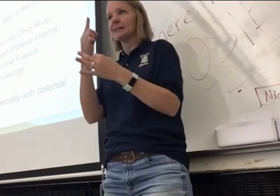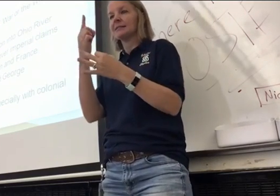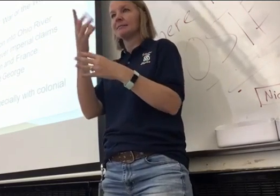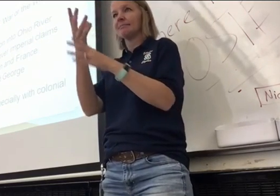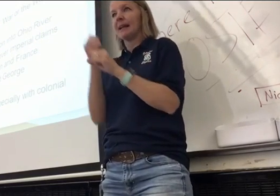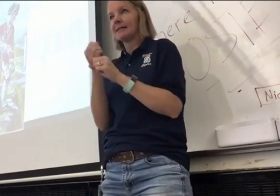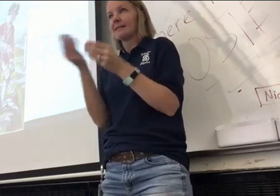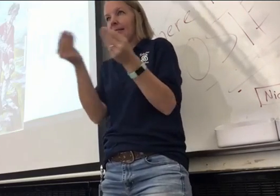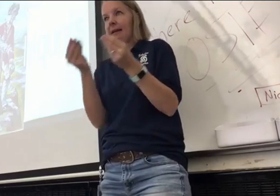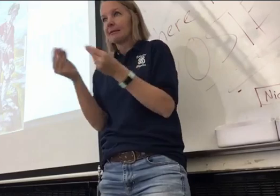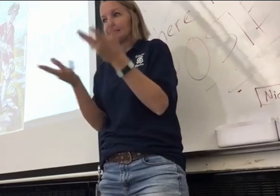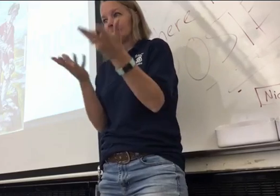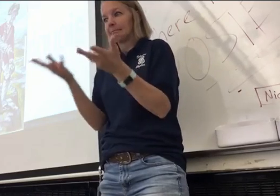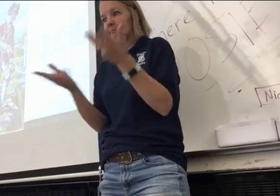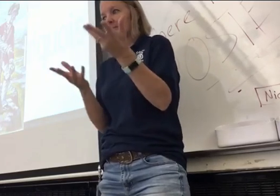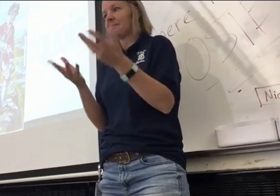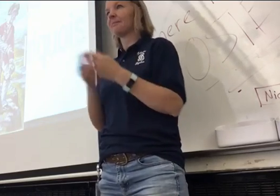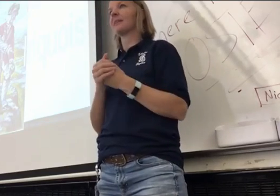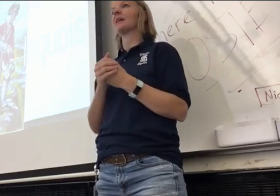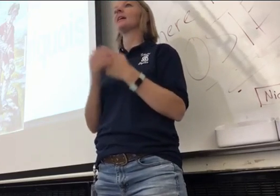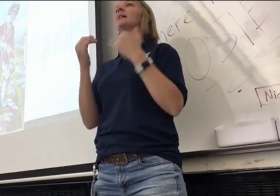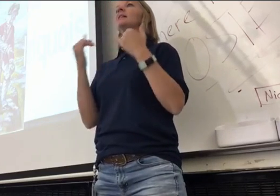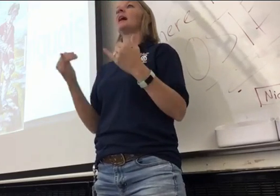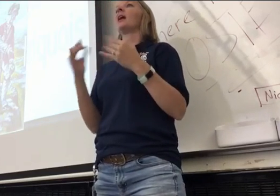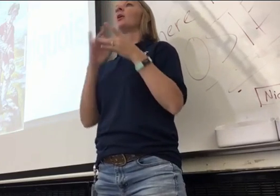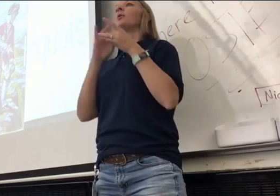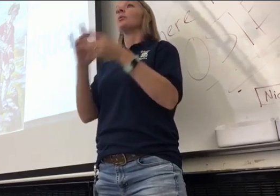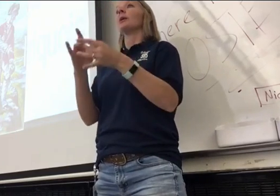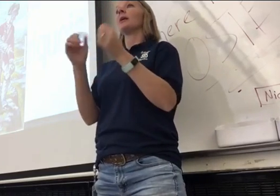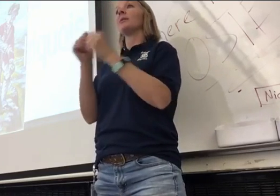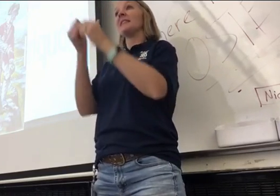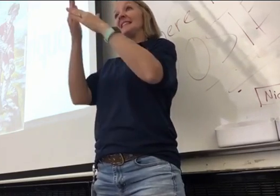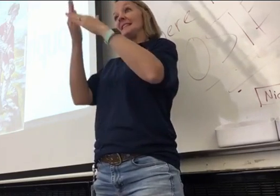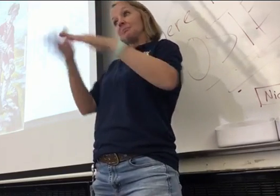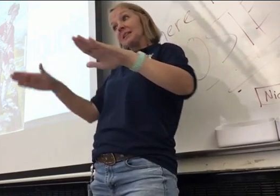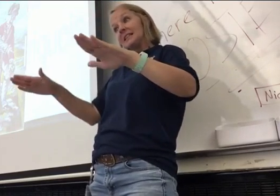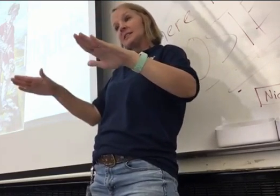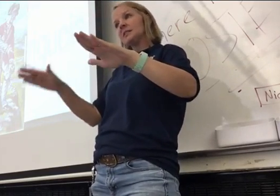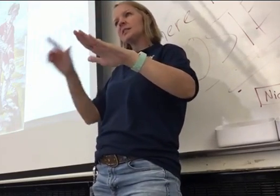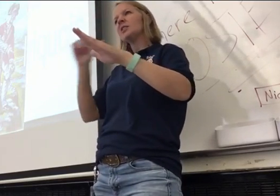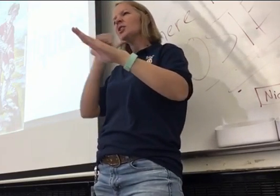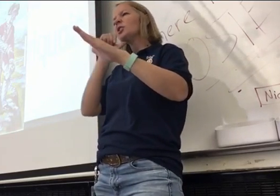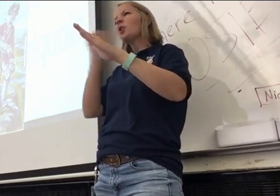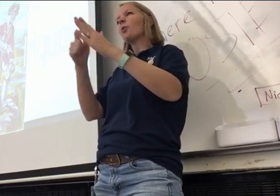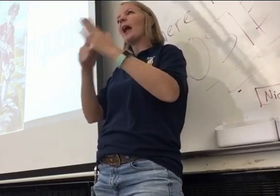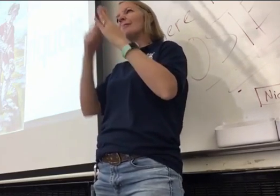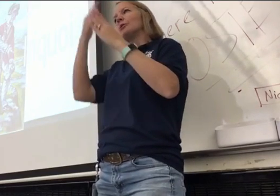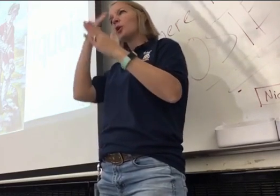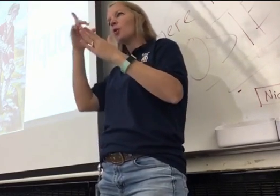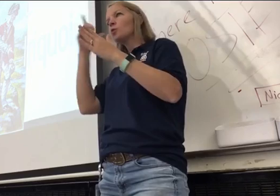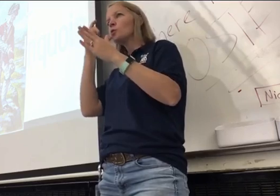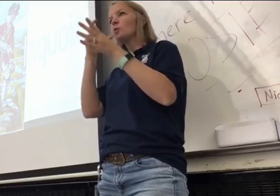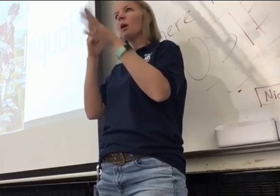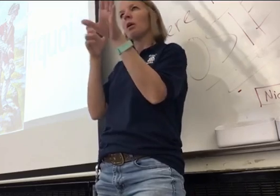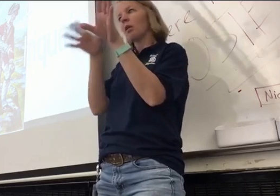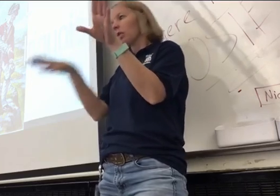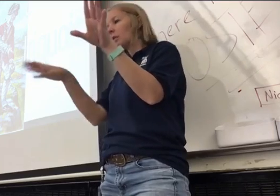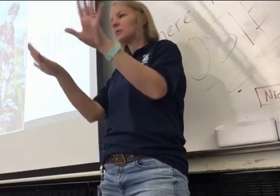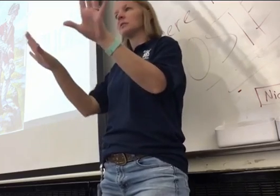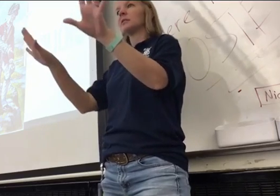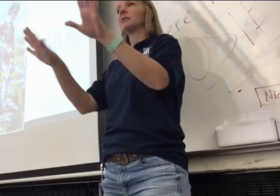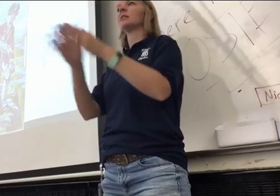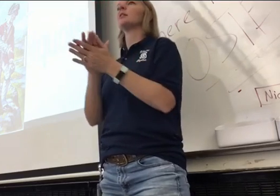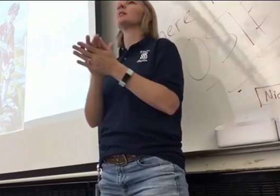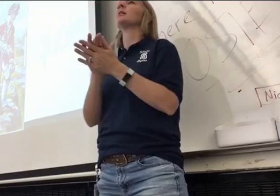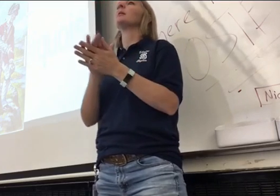land. Now, in terms of the split, you don't necessarily need to know who went with who. What you need to